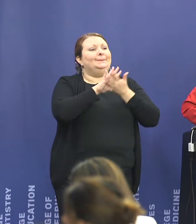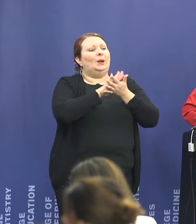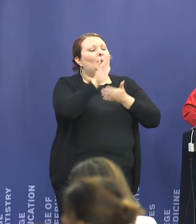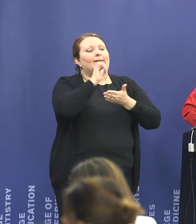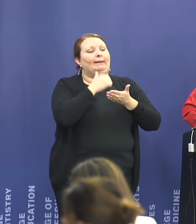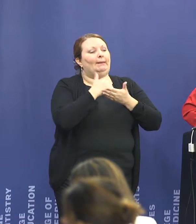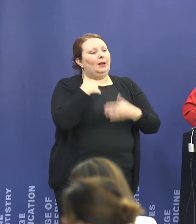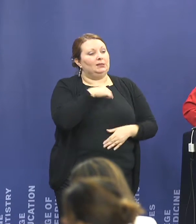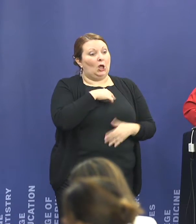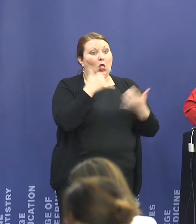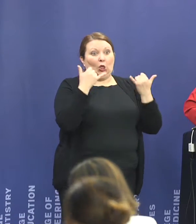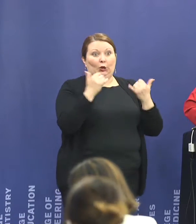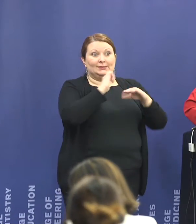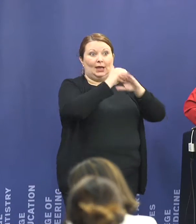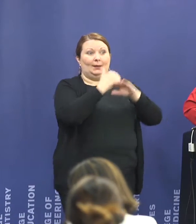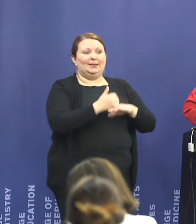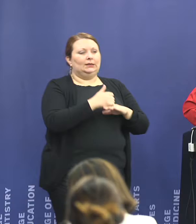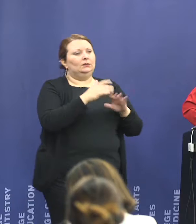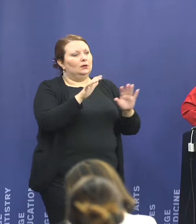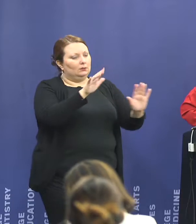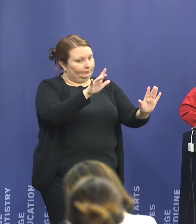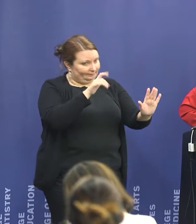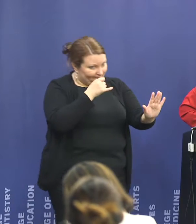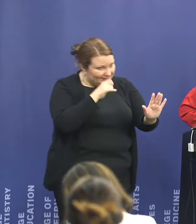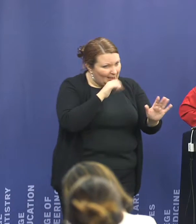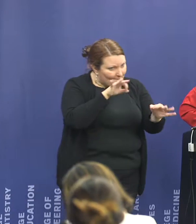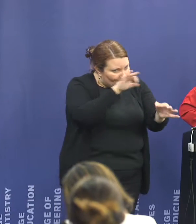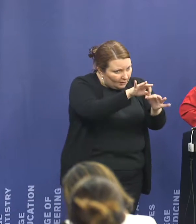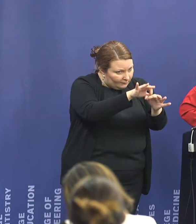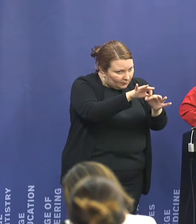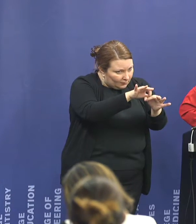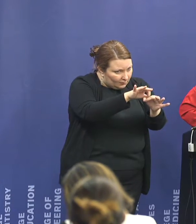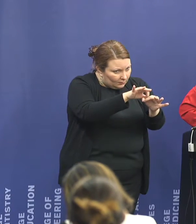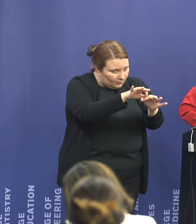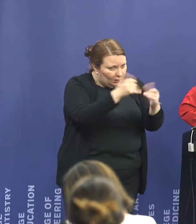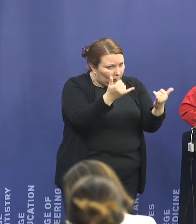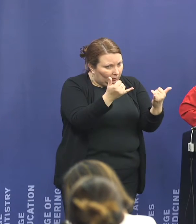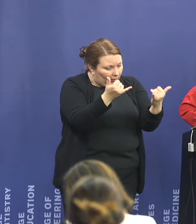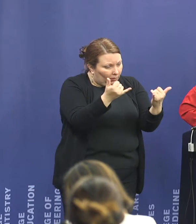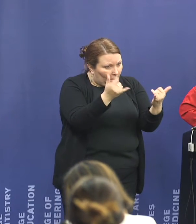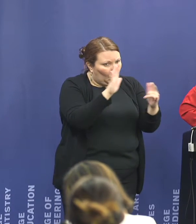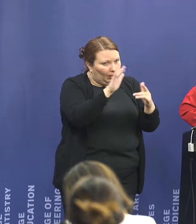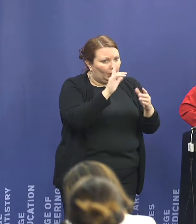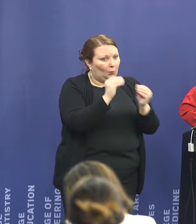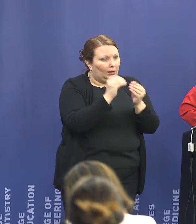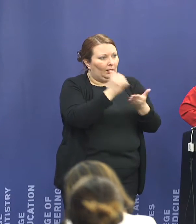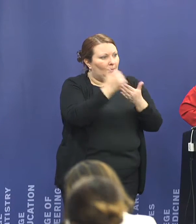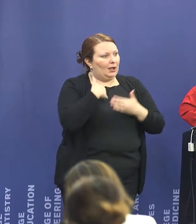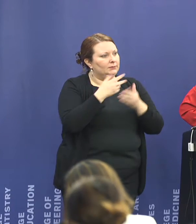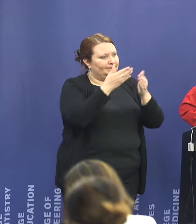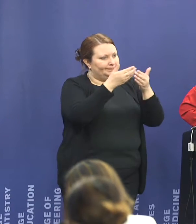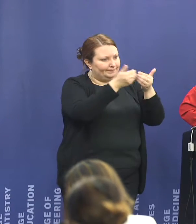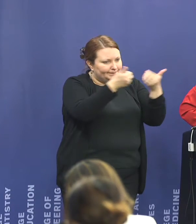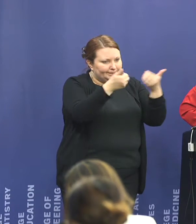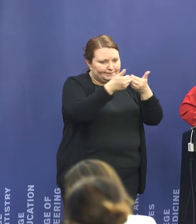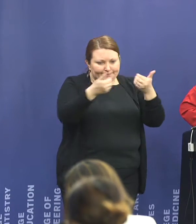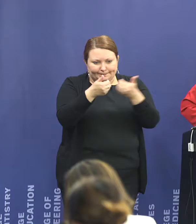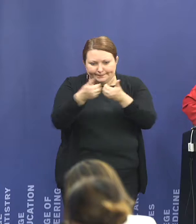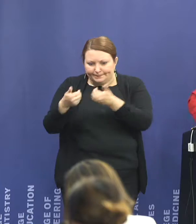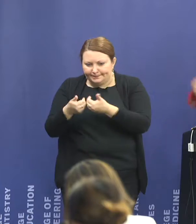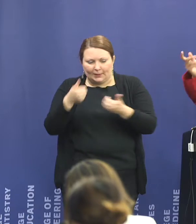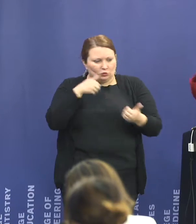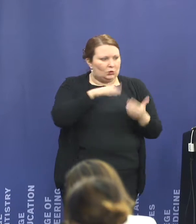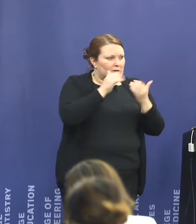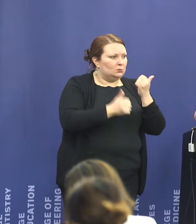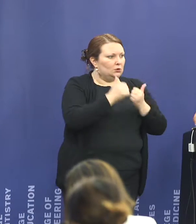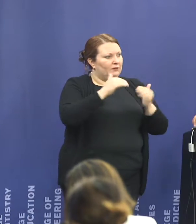format will actually, although not perfect, I'm not going to say it's perfect, but it will actually help us discern and address the most